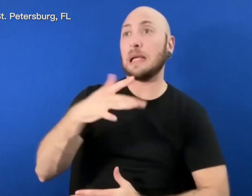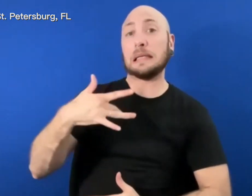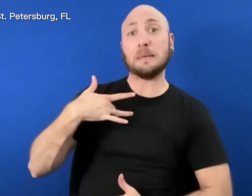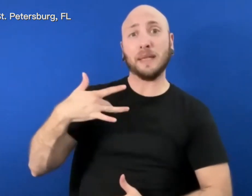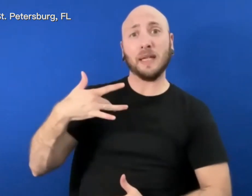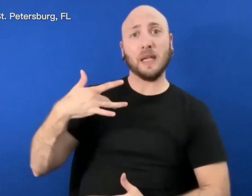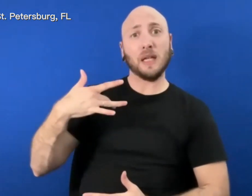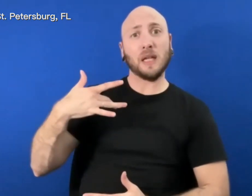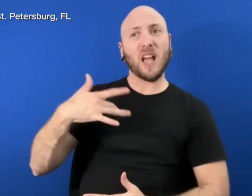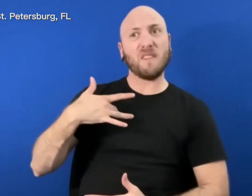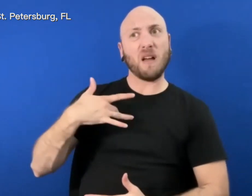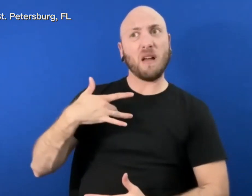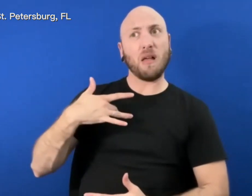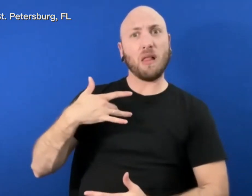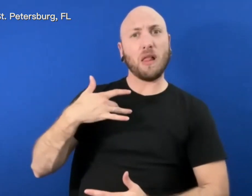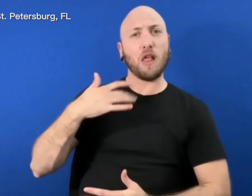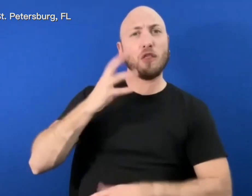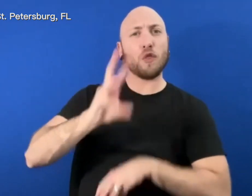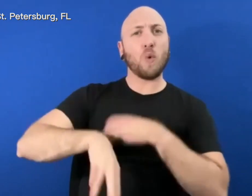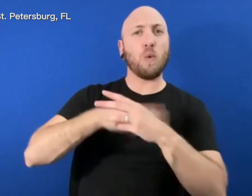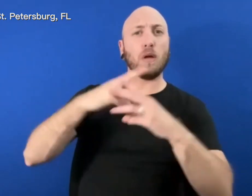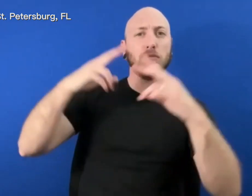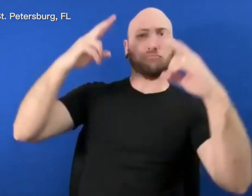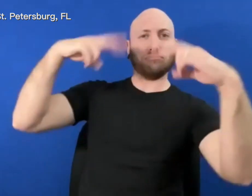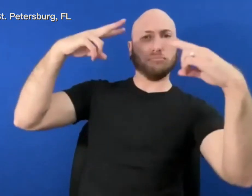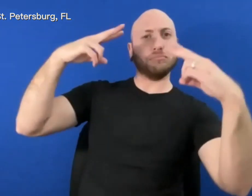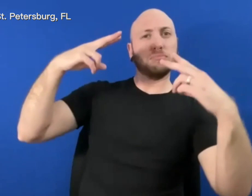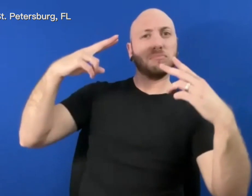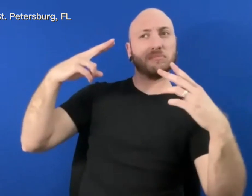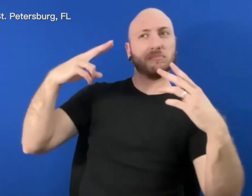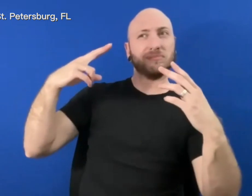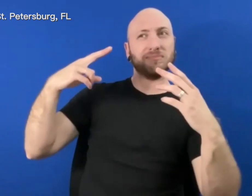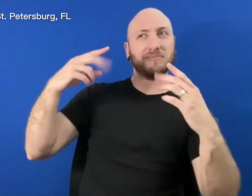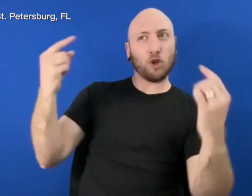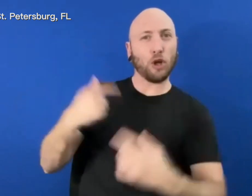get me and that there was always like a conspiracy theory. Like there's always like